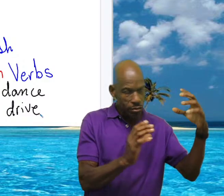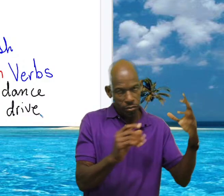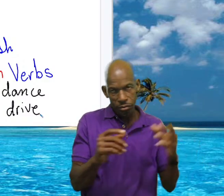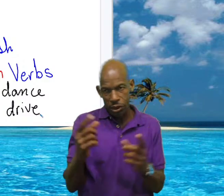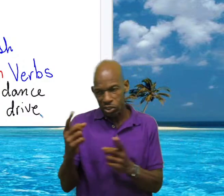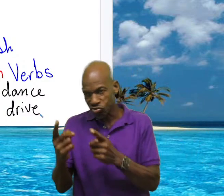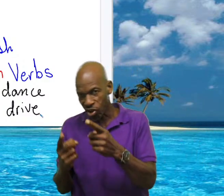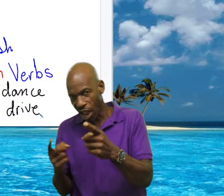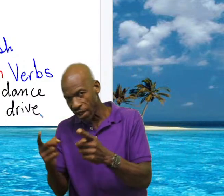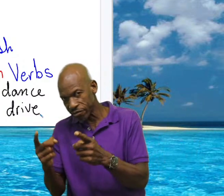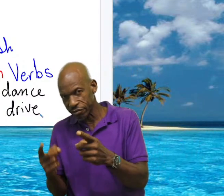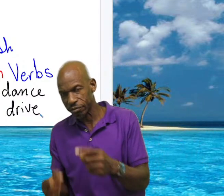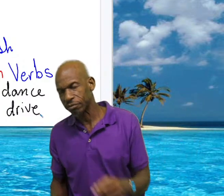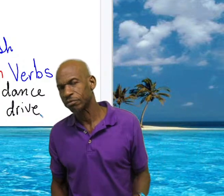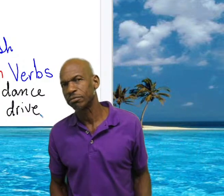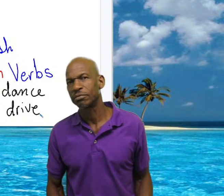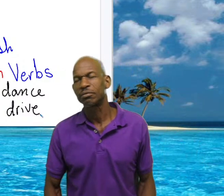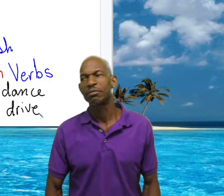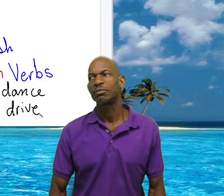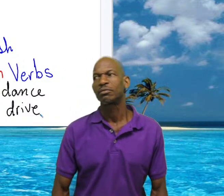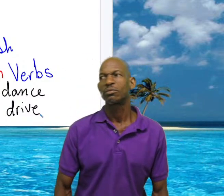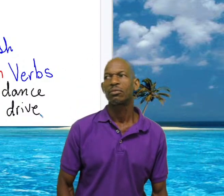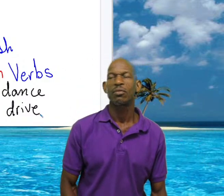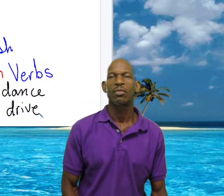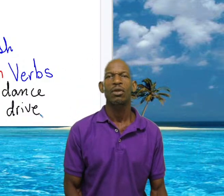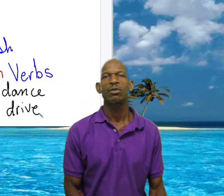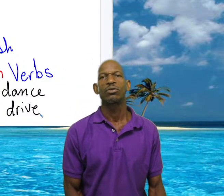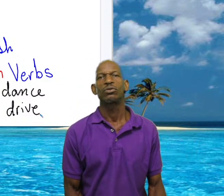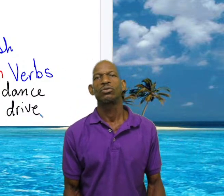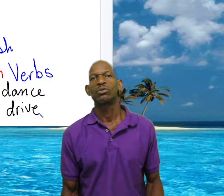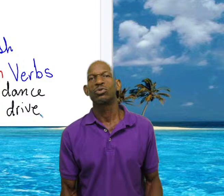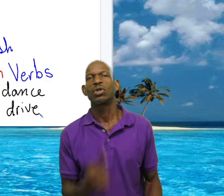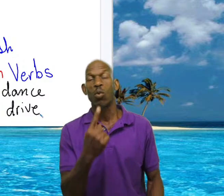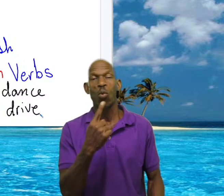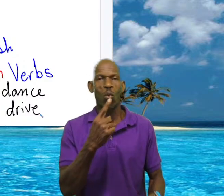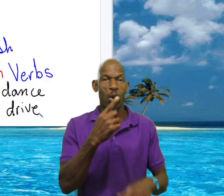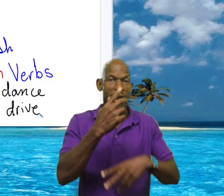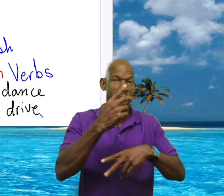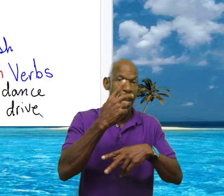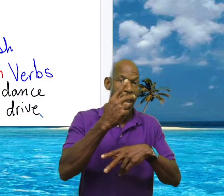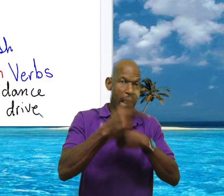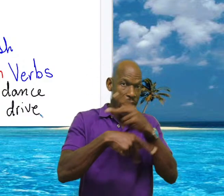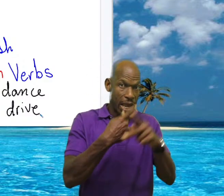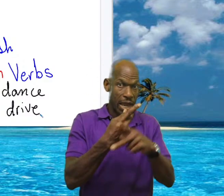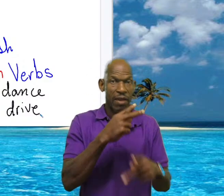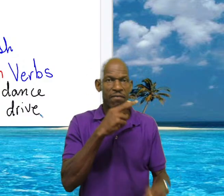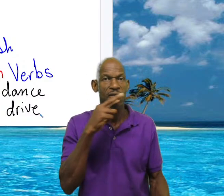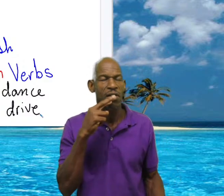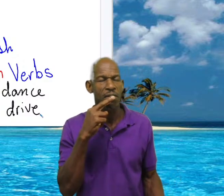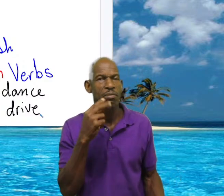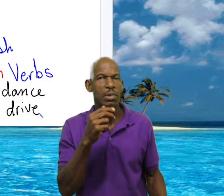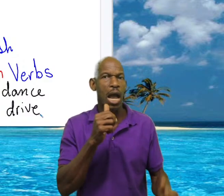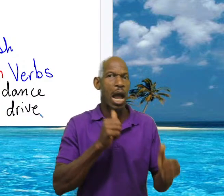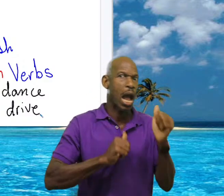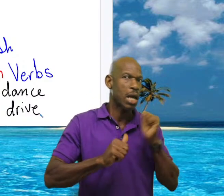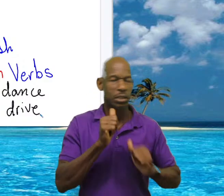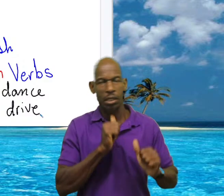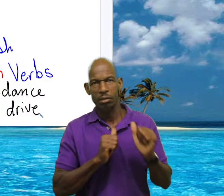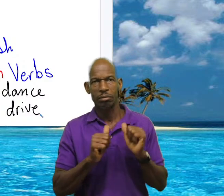is one type of verb, actions. It shows actions, right?